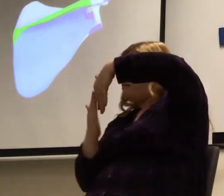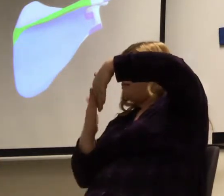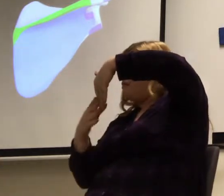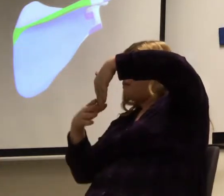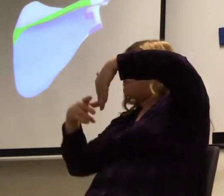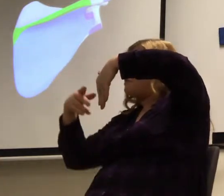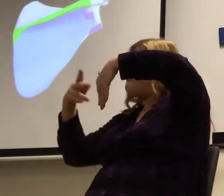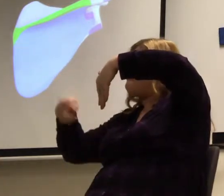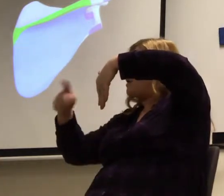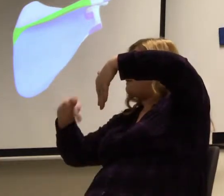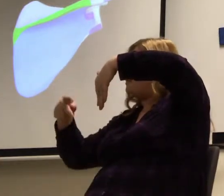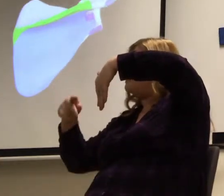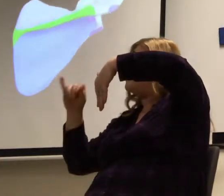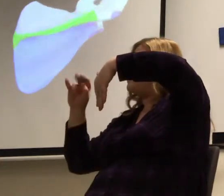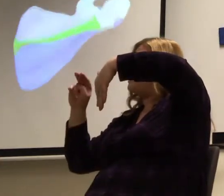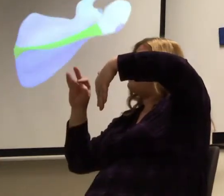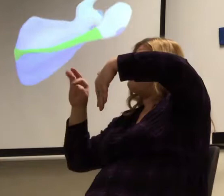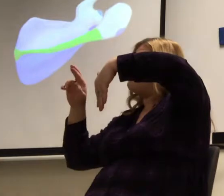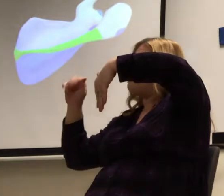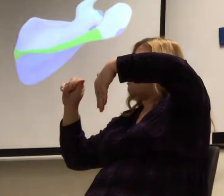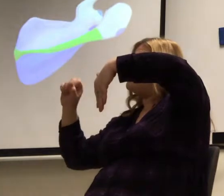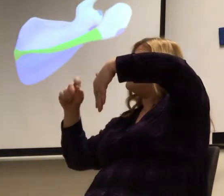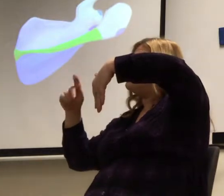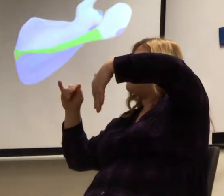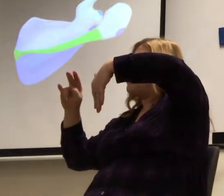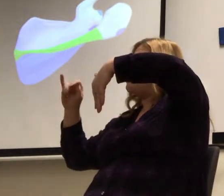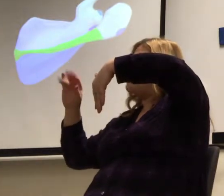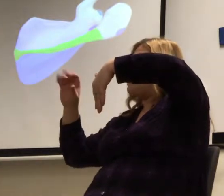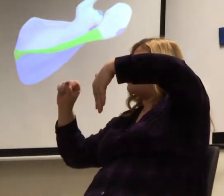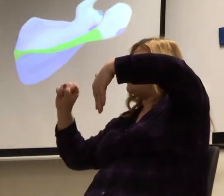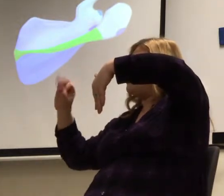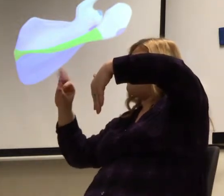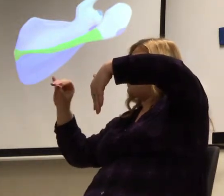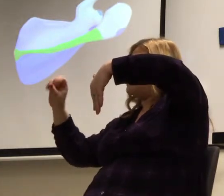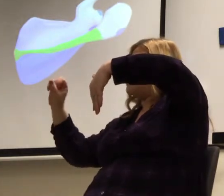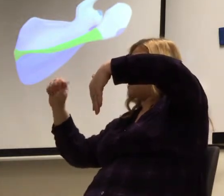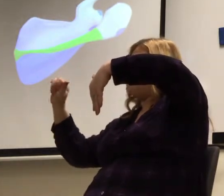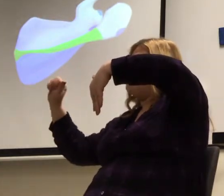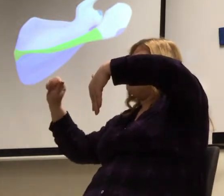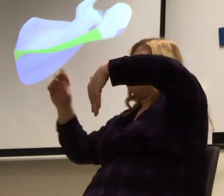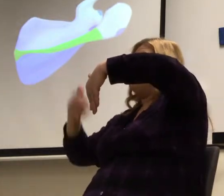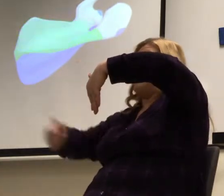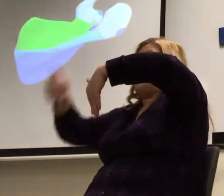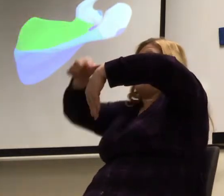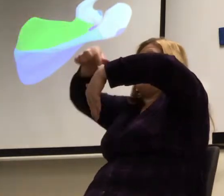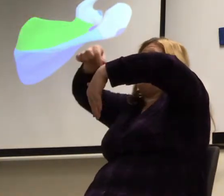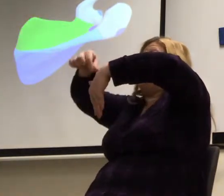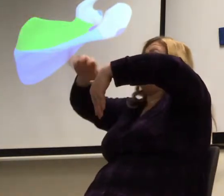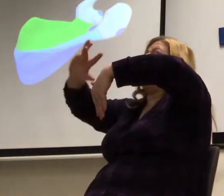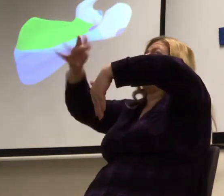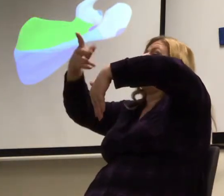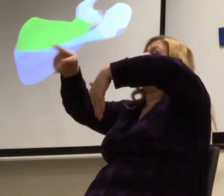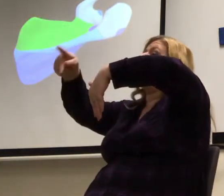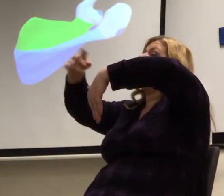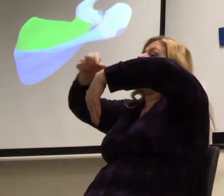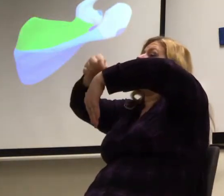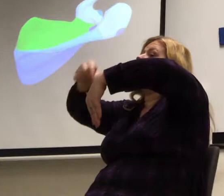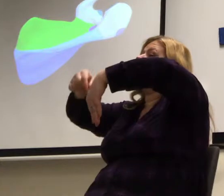the infraspinous fossa, what is that light purple area above it called?